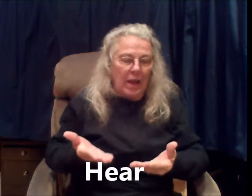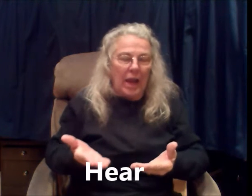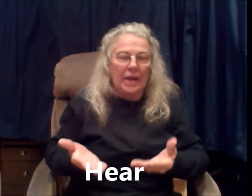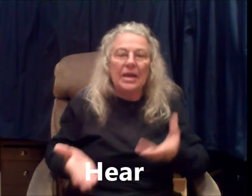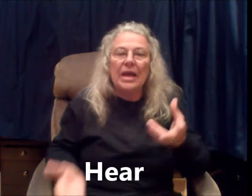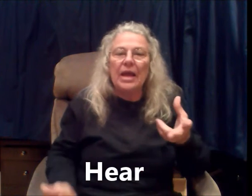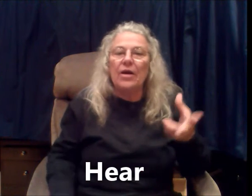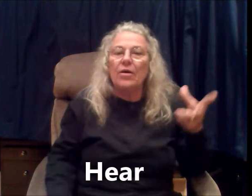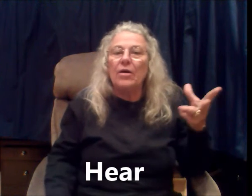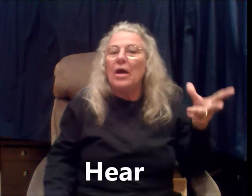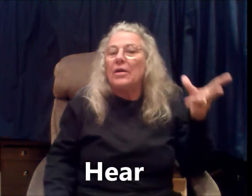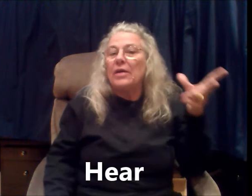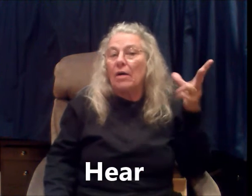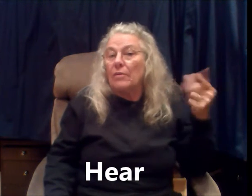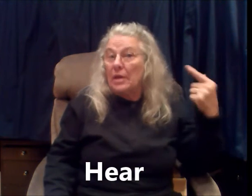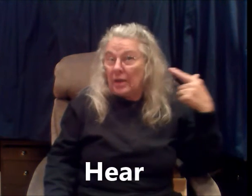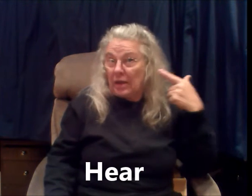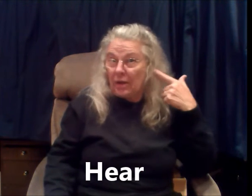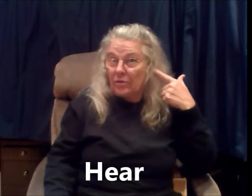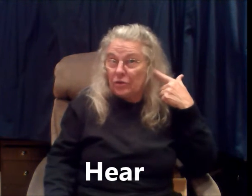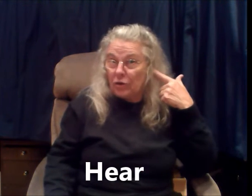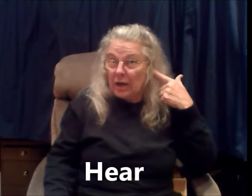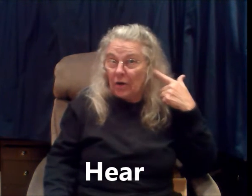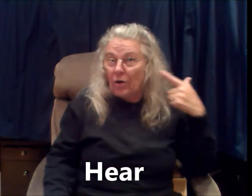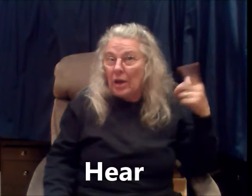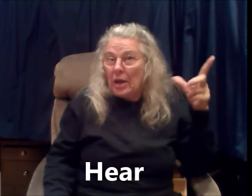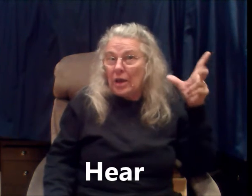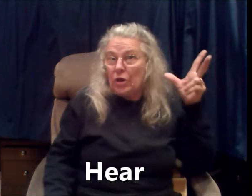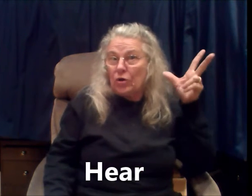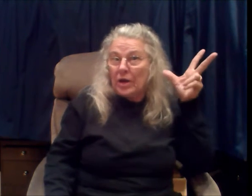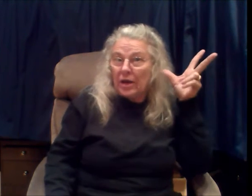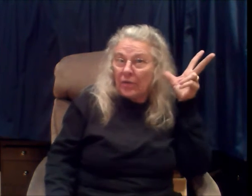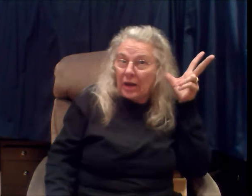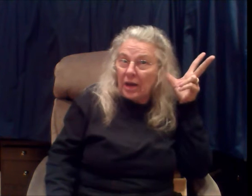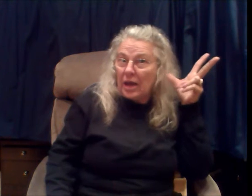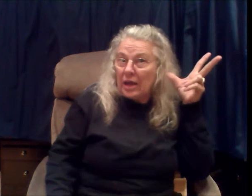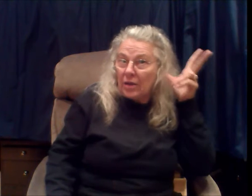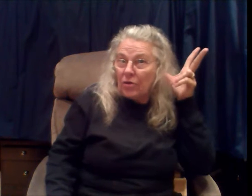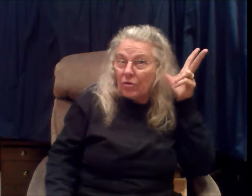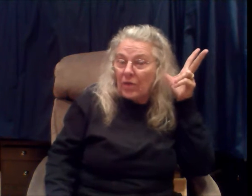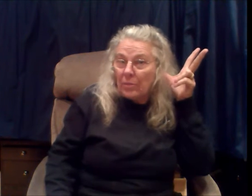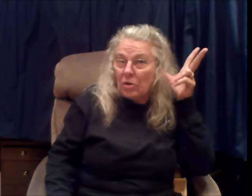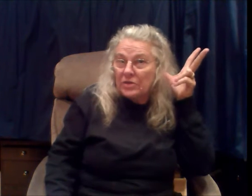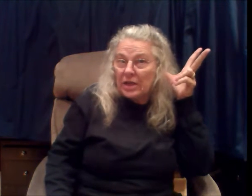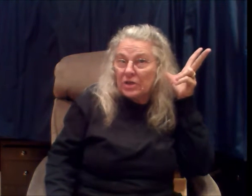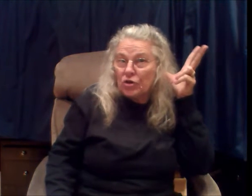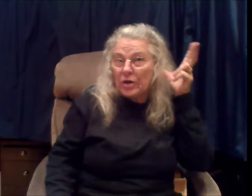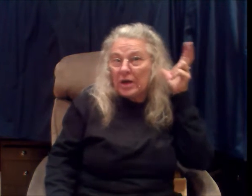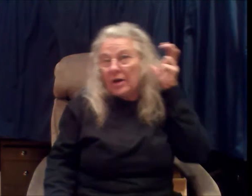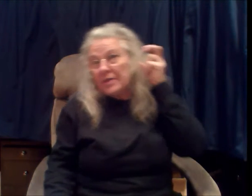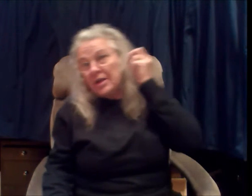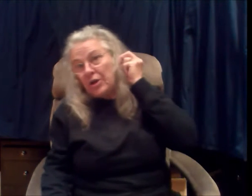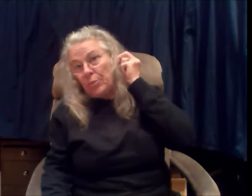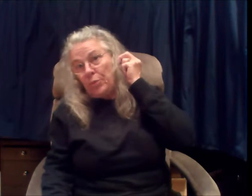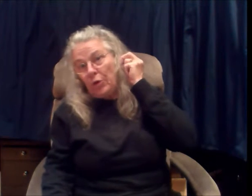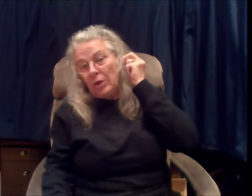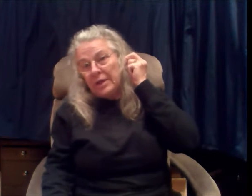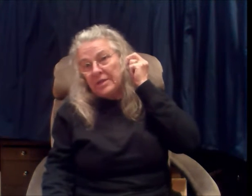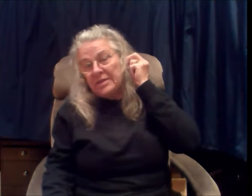And here, now, here's your ear. You're hearing, your thumb goes against your ear, and it's like you're pulling the